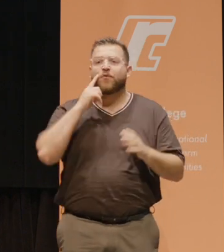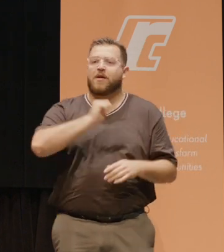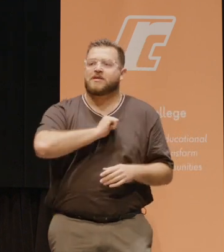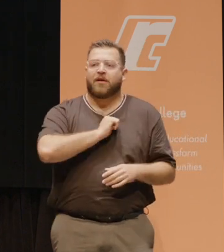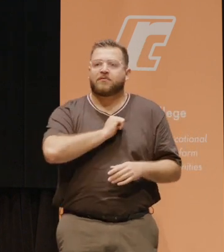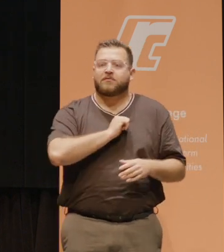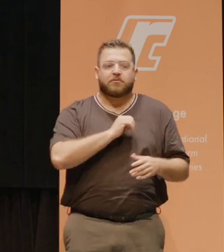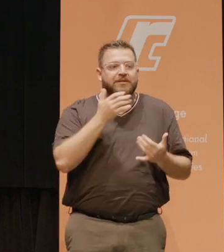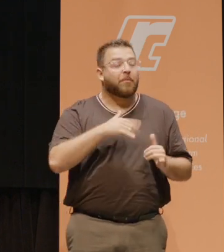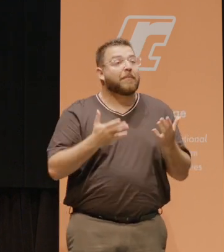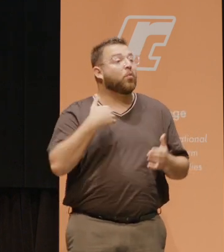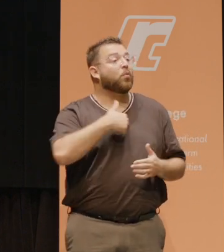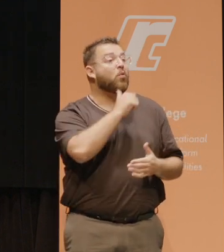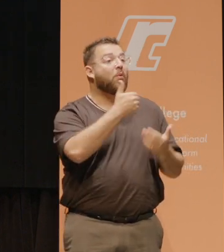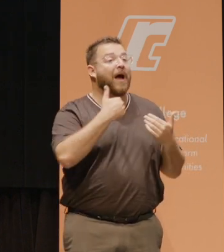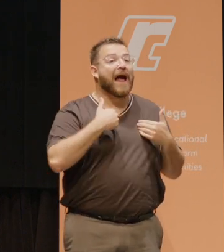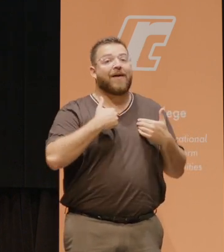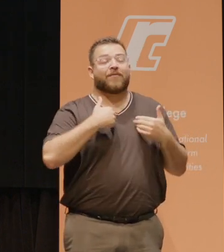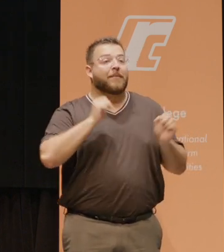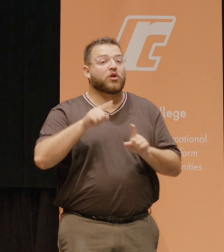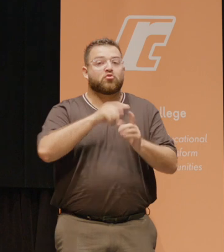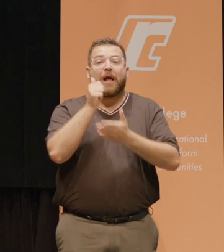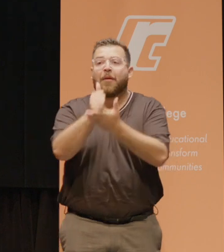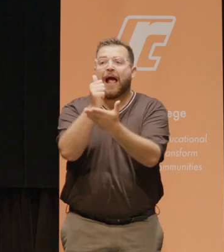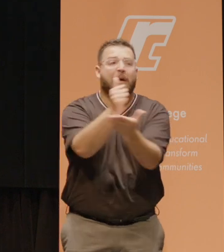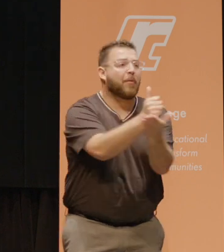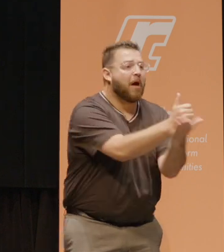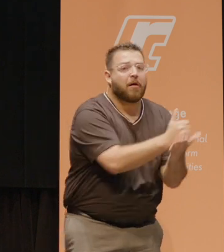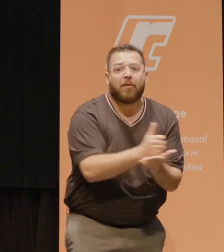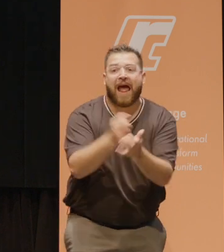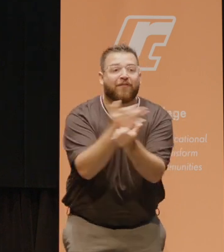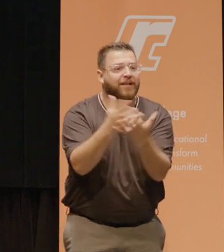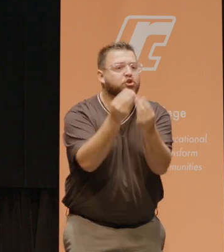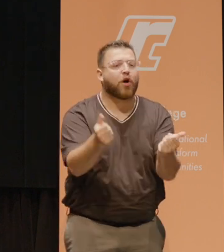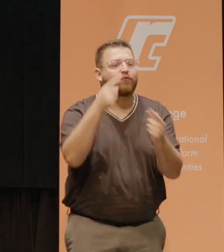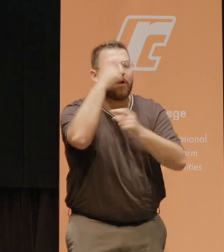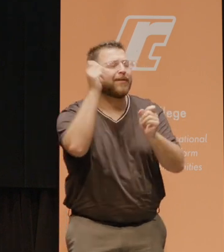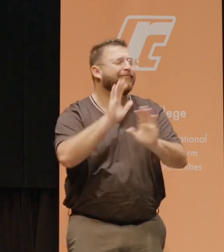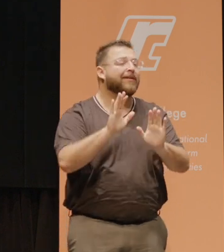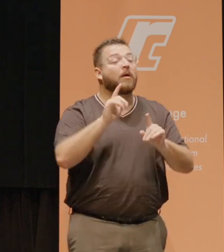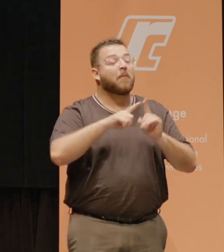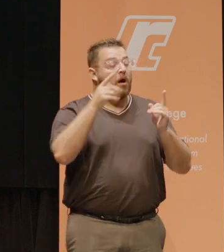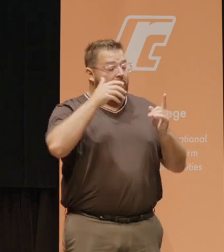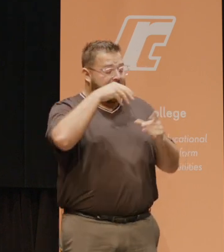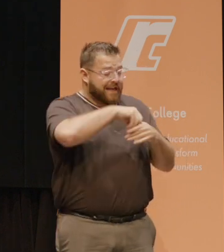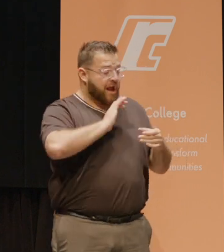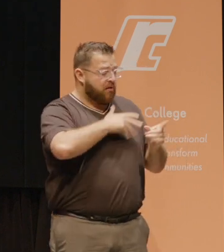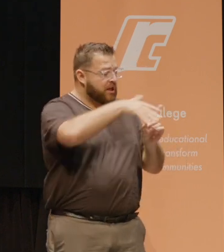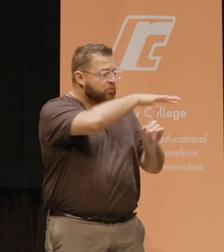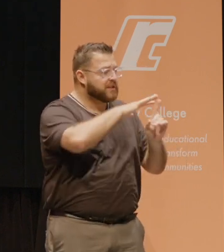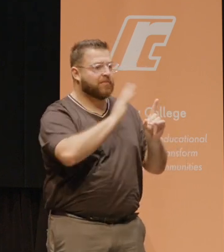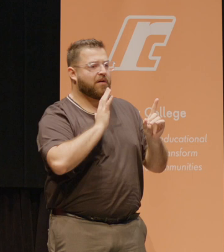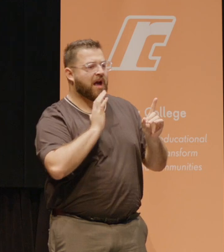we might not have the capacity to help all these things that are happening with trauma. So that's why we really have to look into, you know, our ecosystems and other different